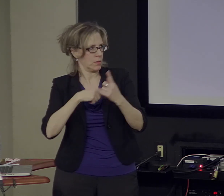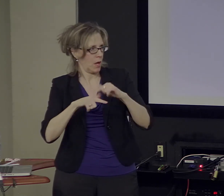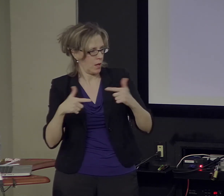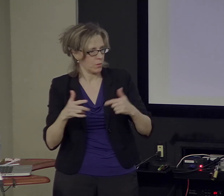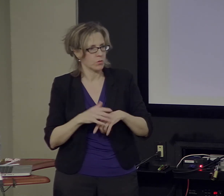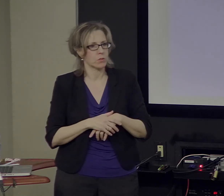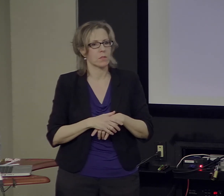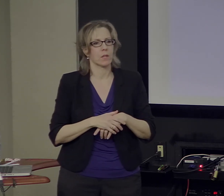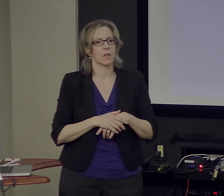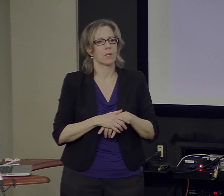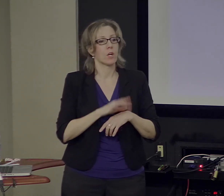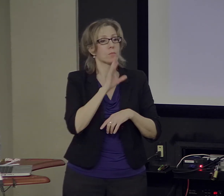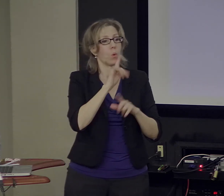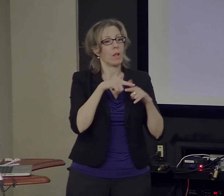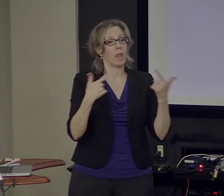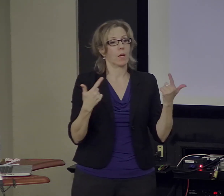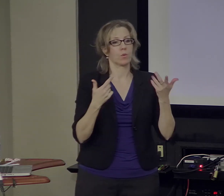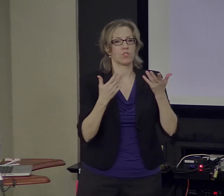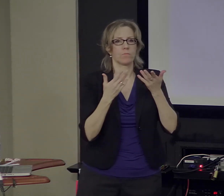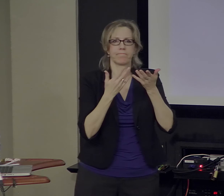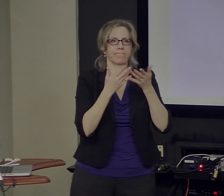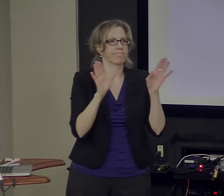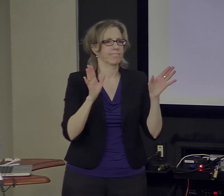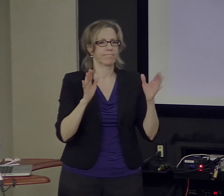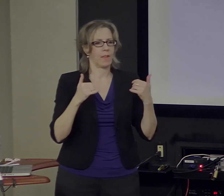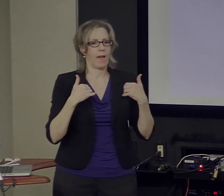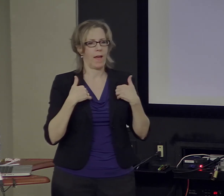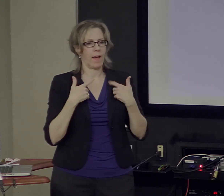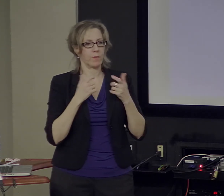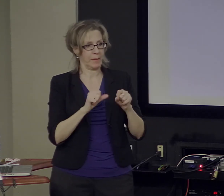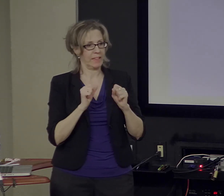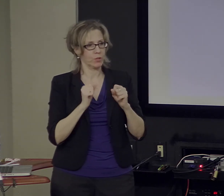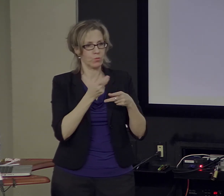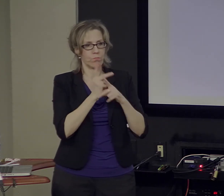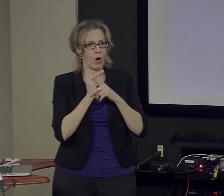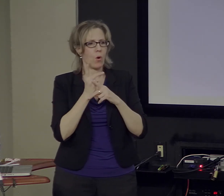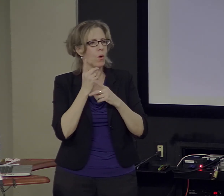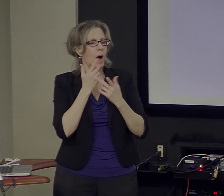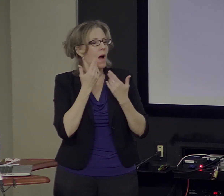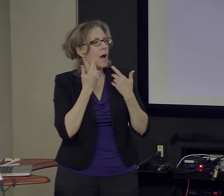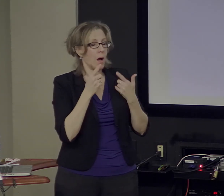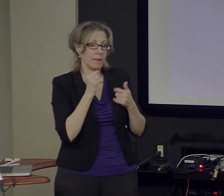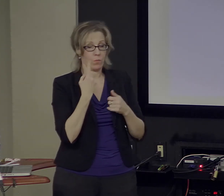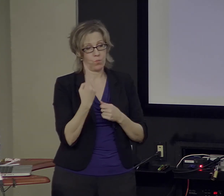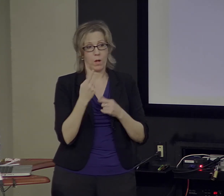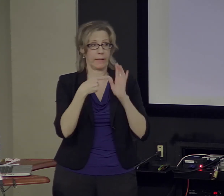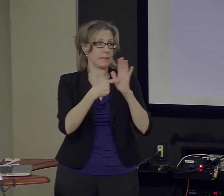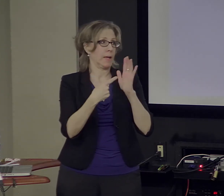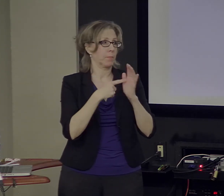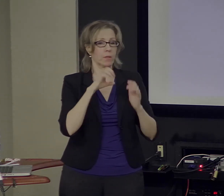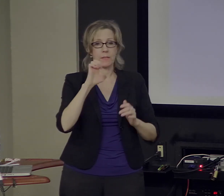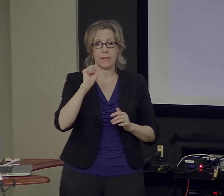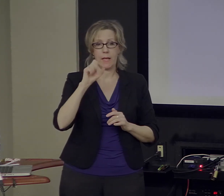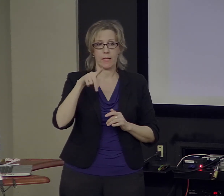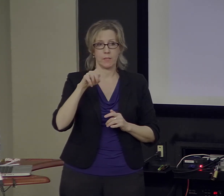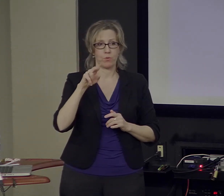many of the different people that come into contact are actually borrowing from one another in their language use. So,